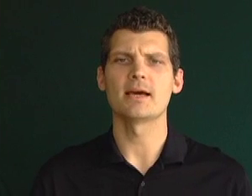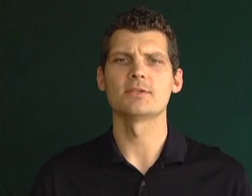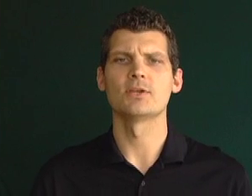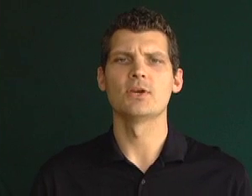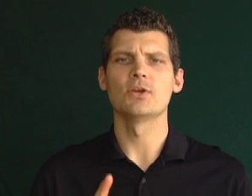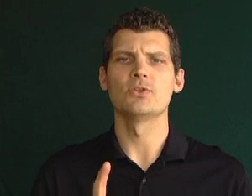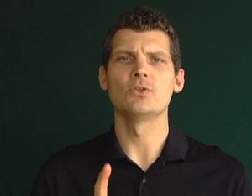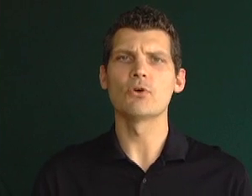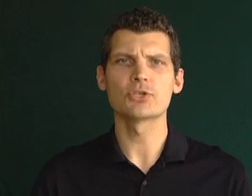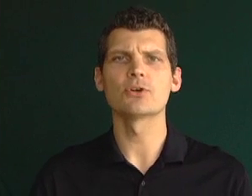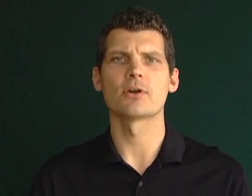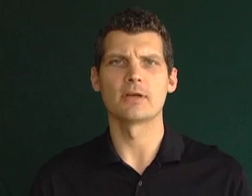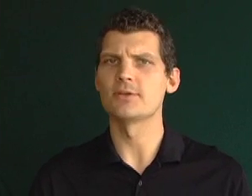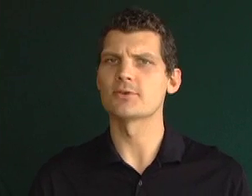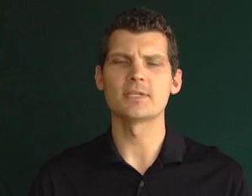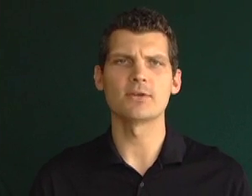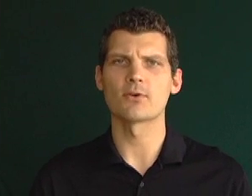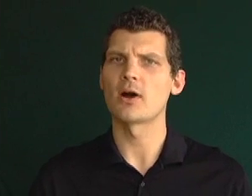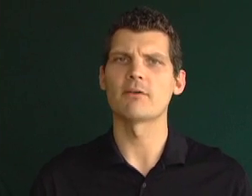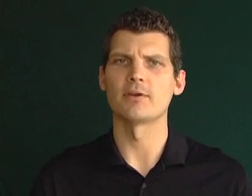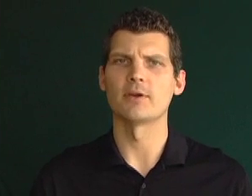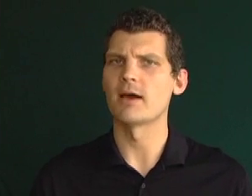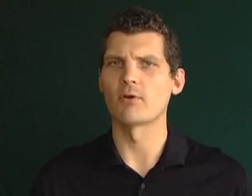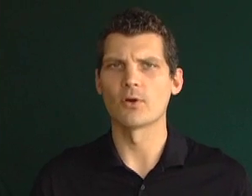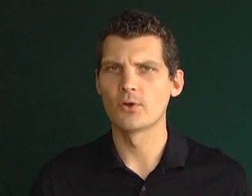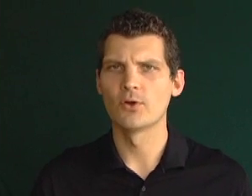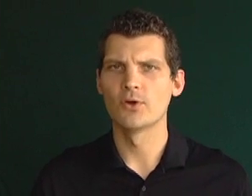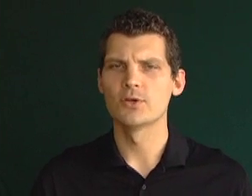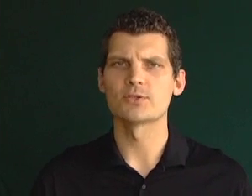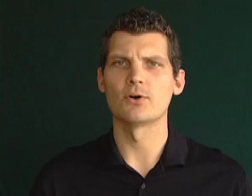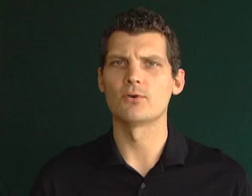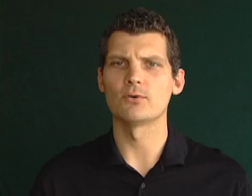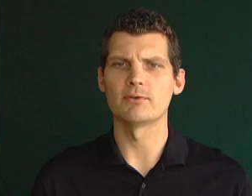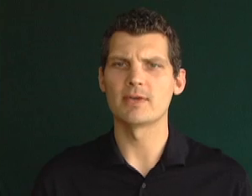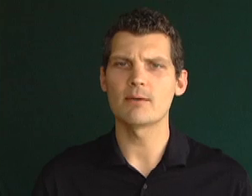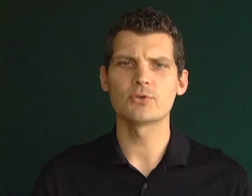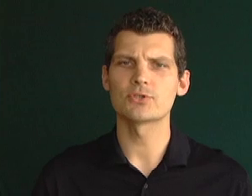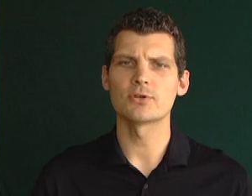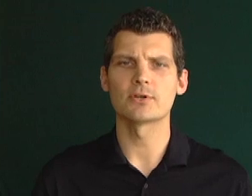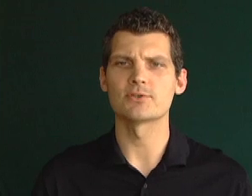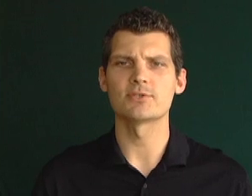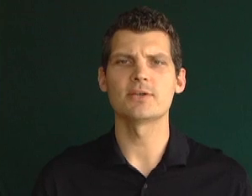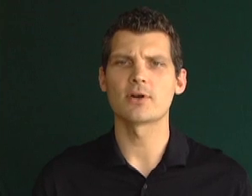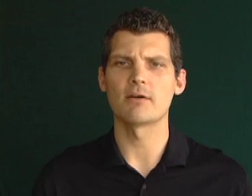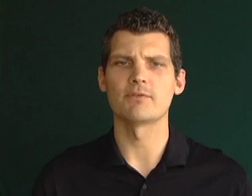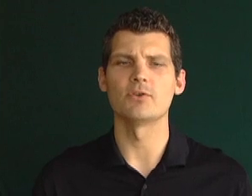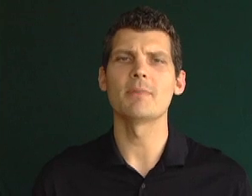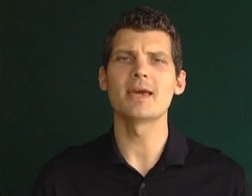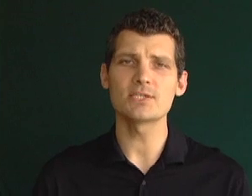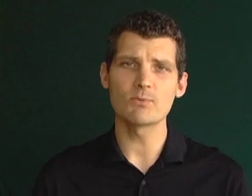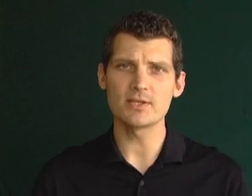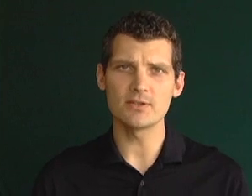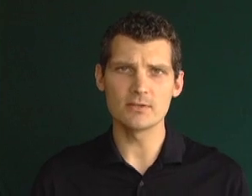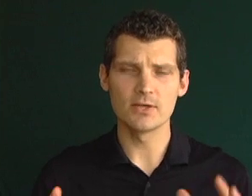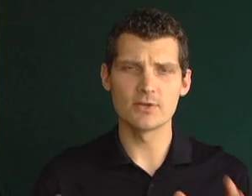And no sugar in your tea or coffee, ever. So you can't put sugar in your tea or coffee. You may sweeten your tea